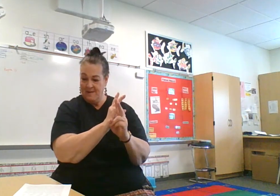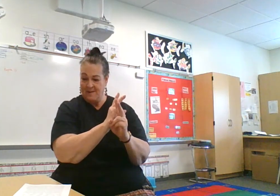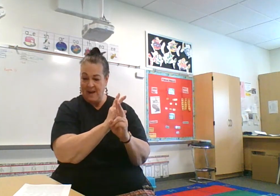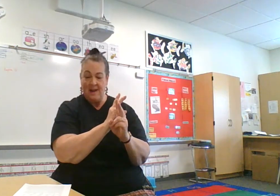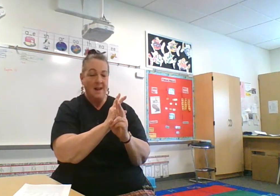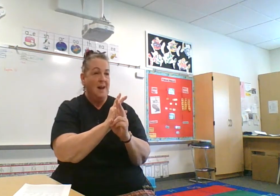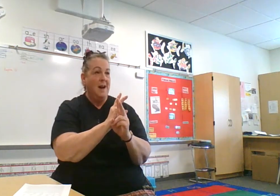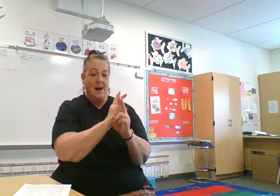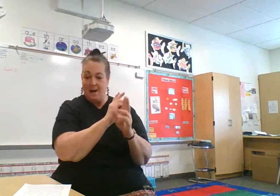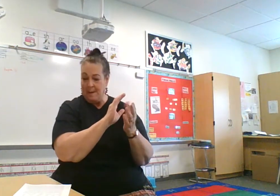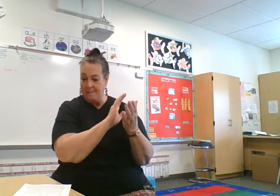Okay.